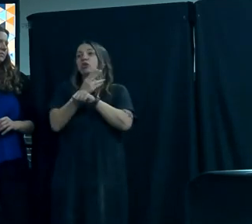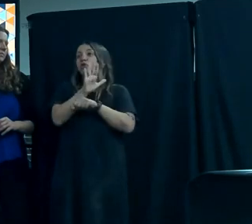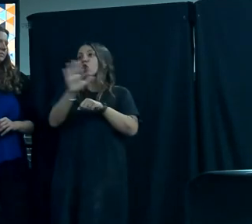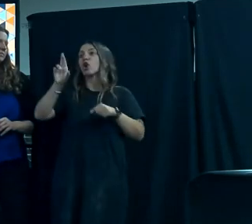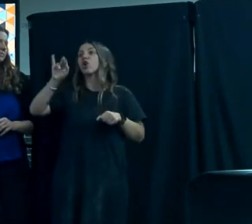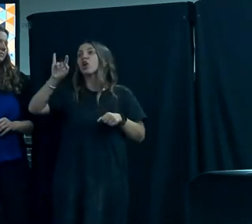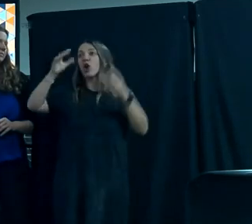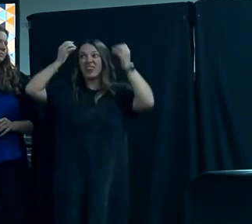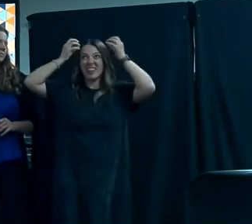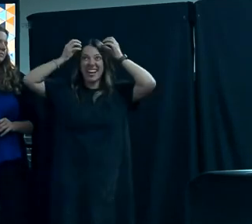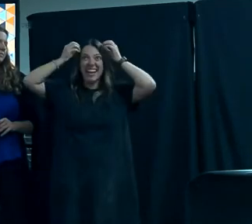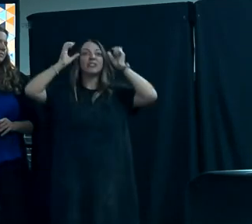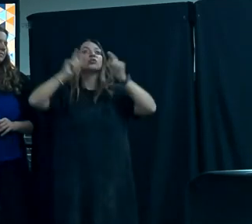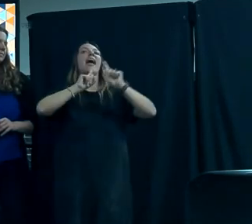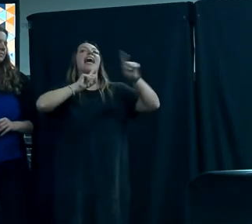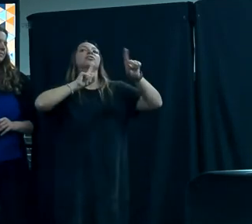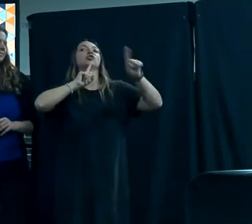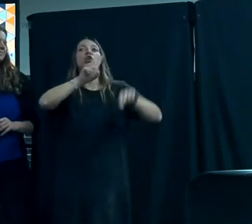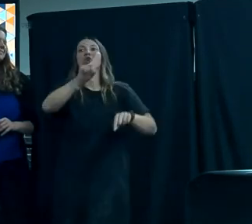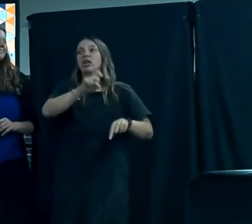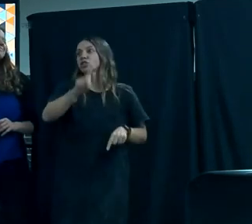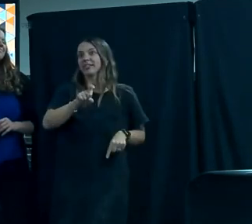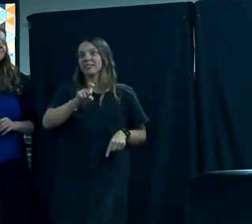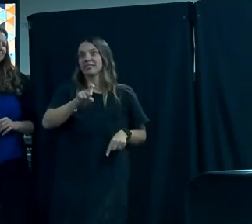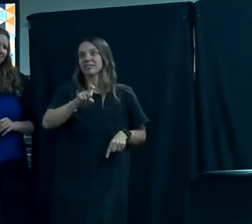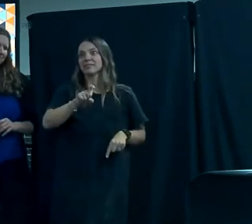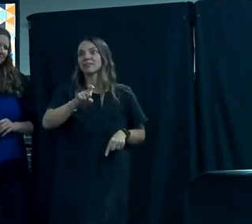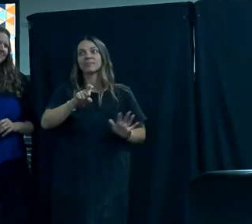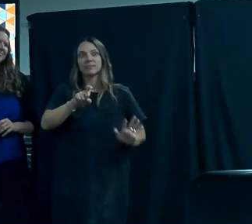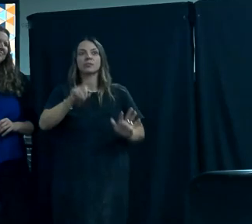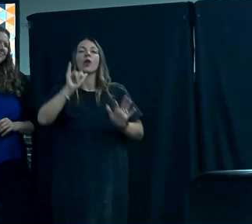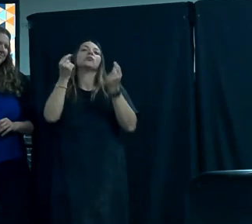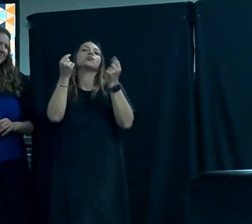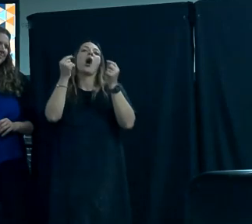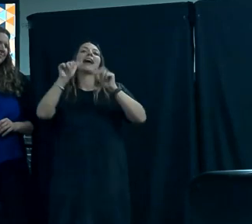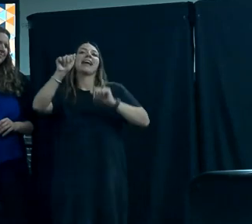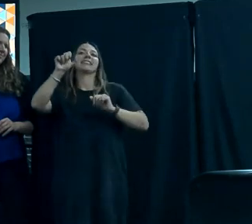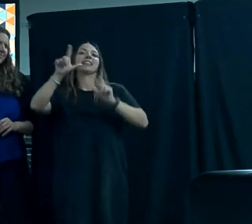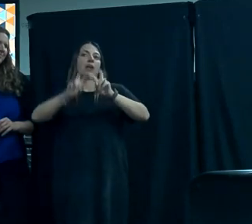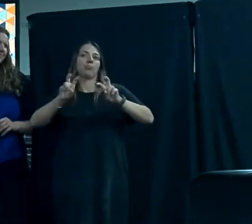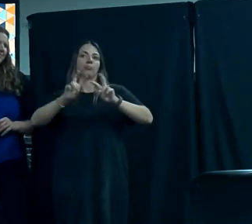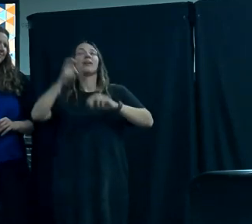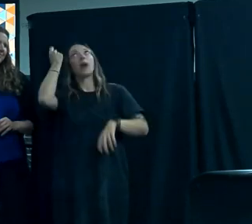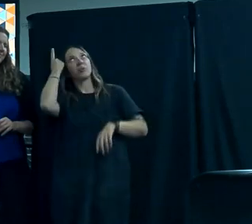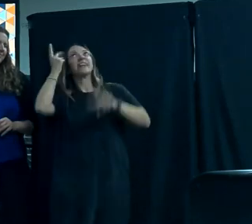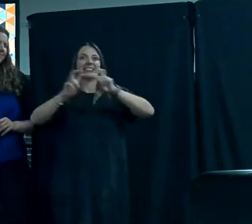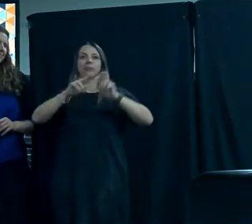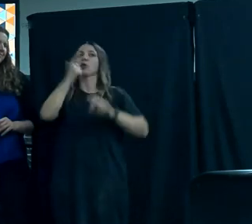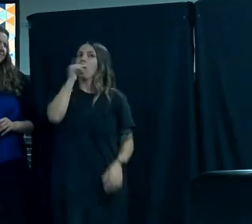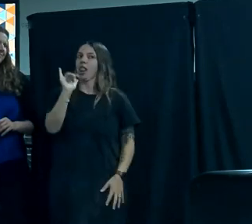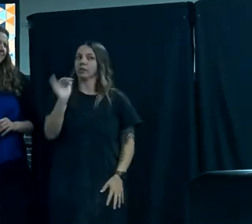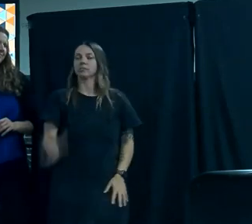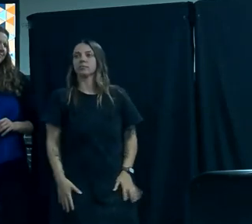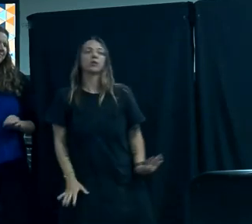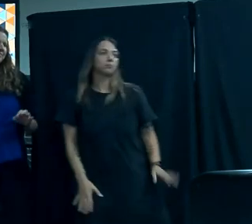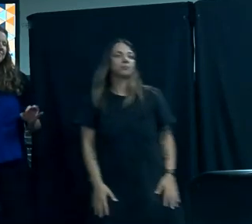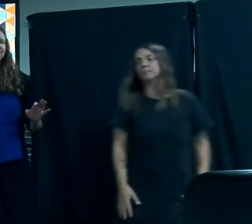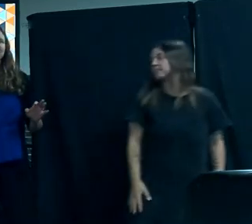and the students have to remember everything. So it initiates their critical thinking, and so that's part of